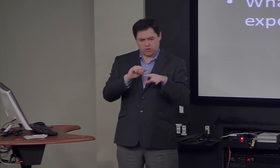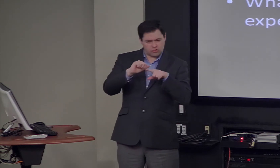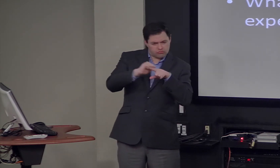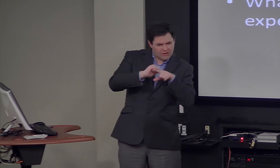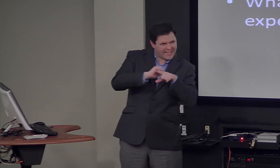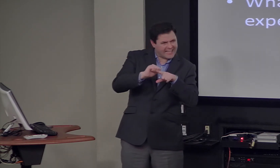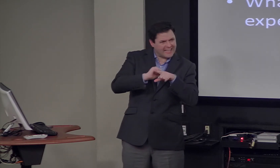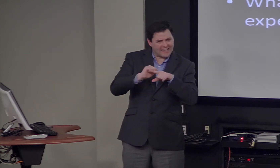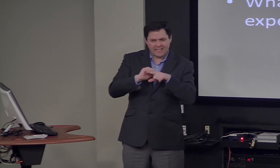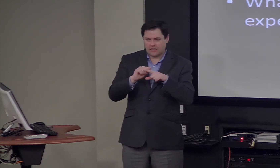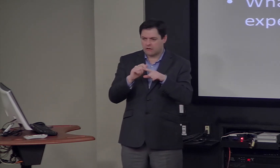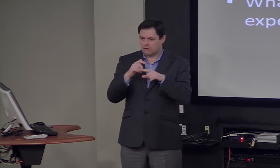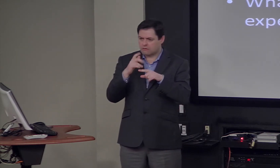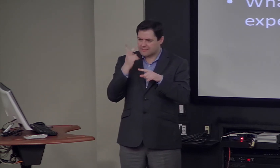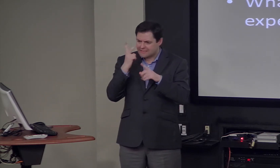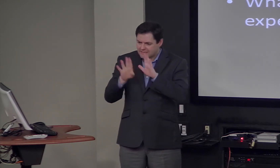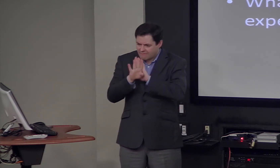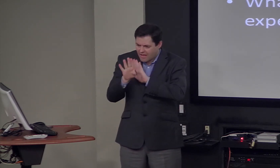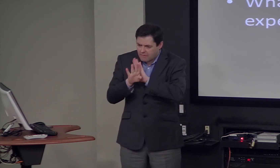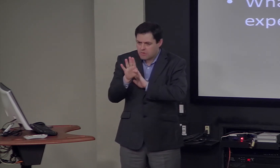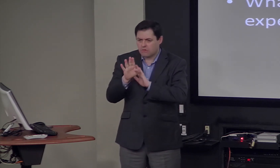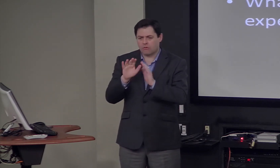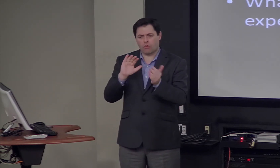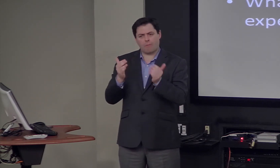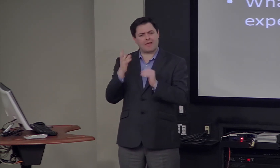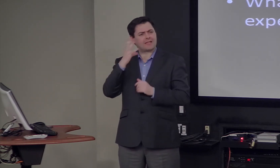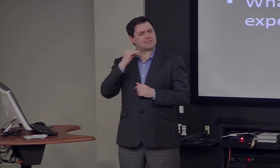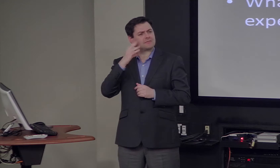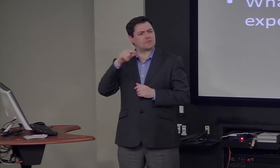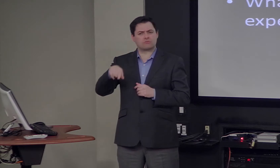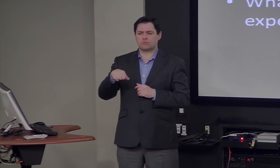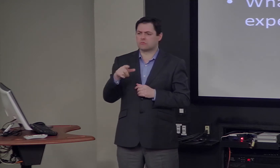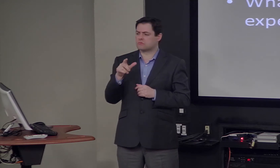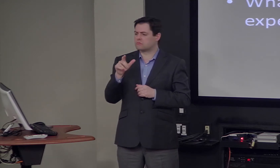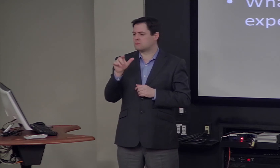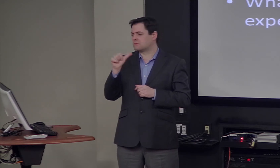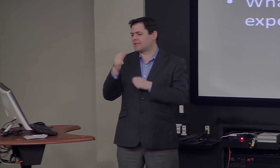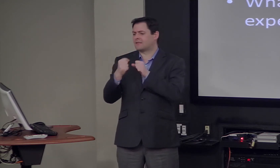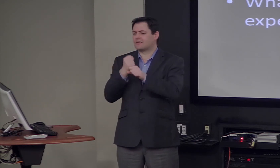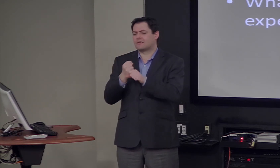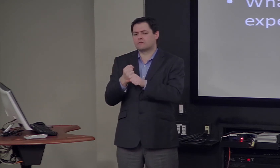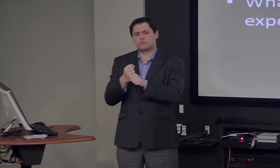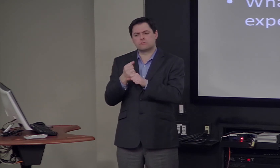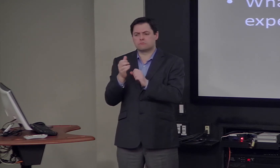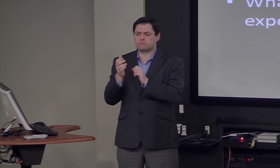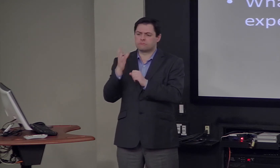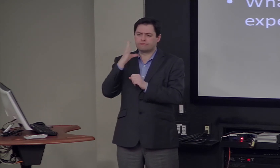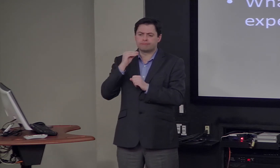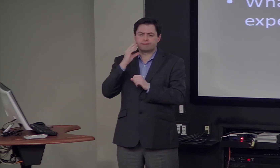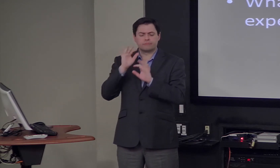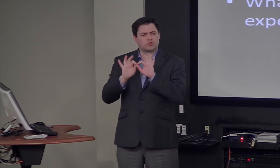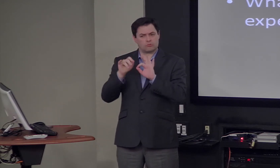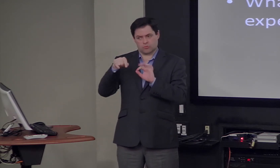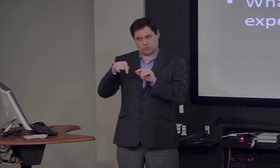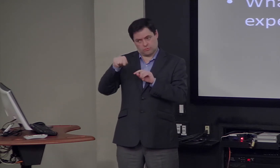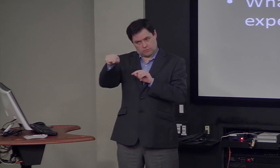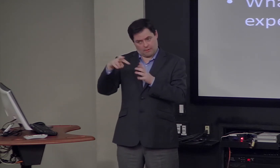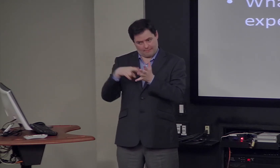interpreting students, and then finally to see whether or not the training that was provided of these individuals, if they